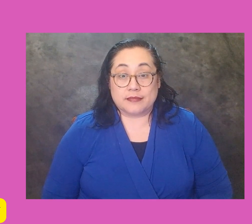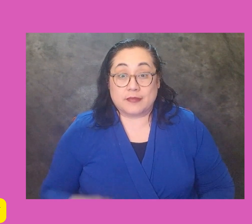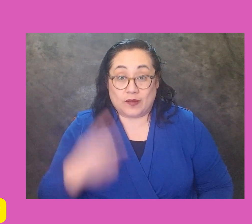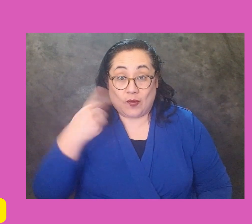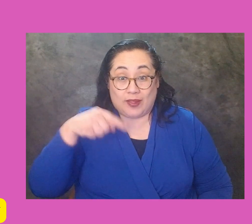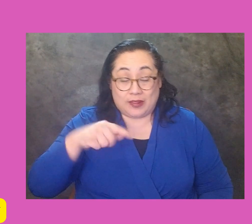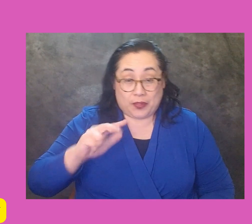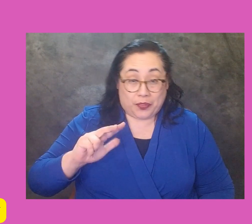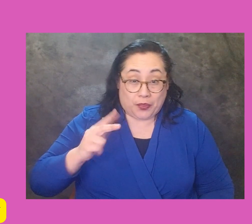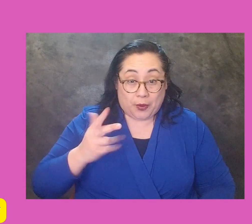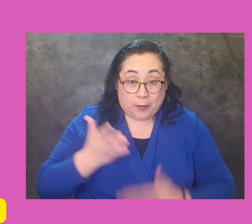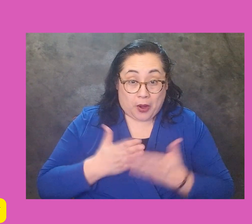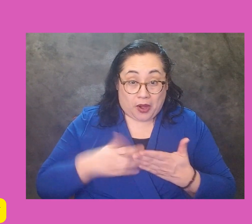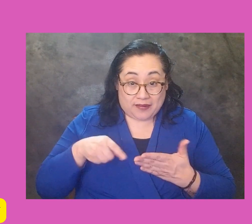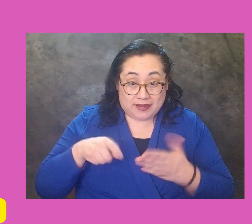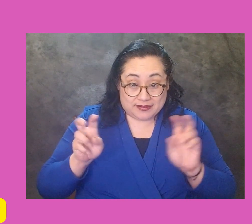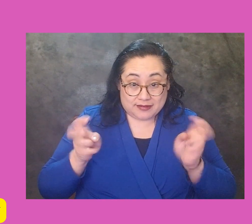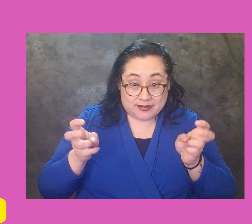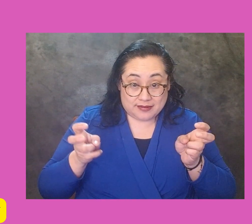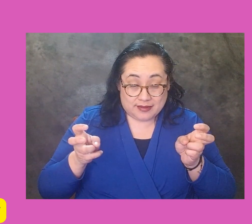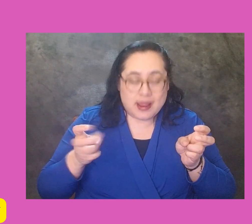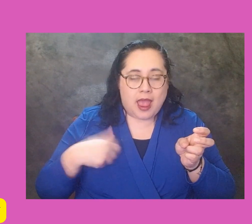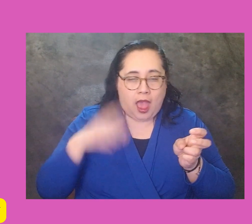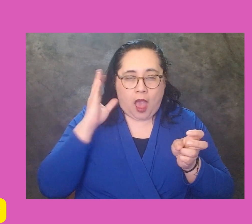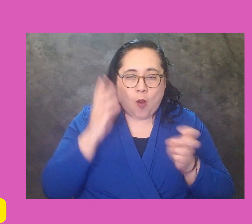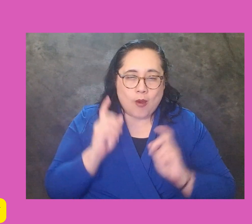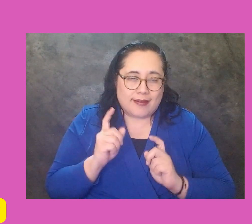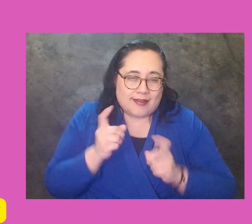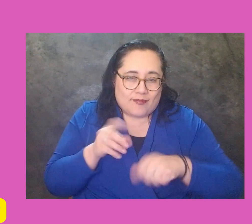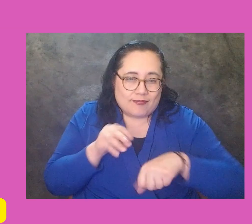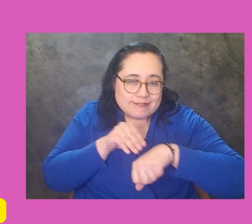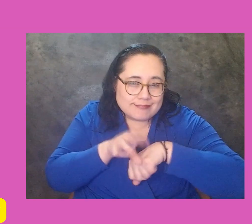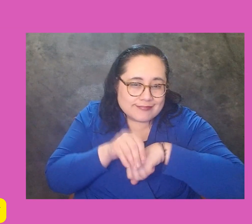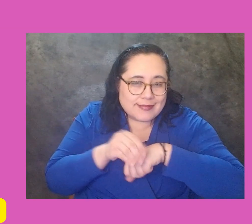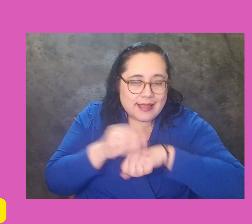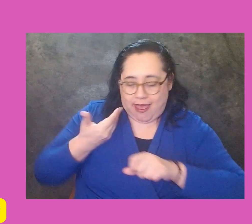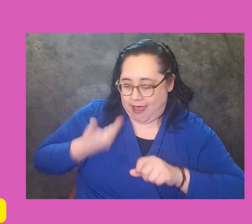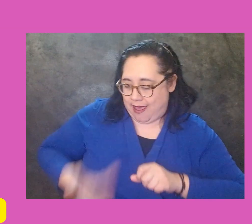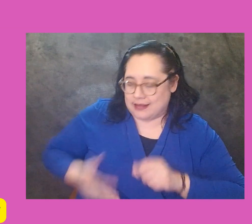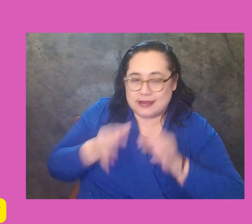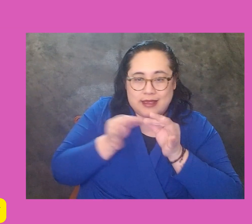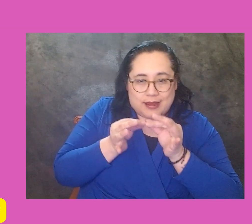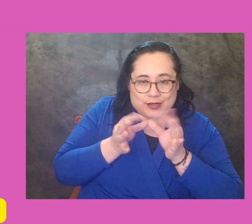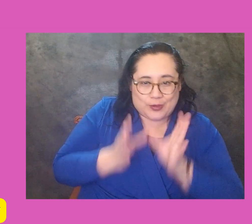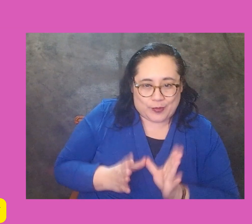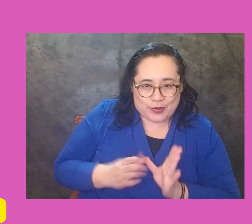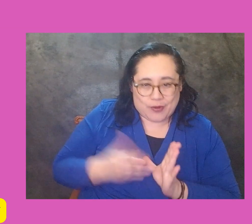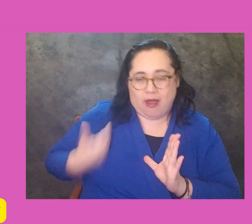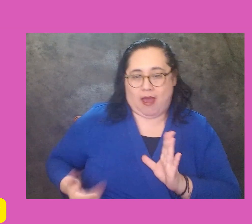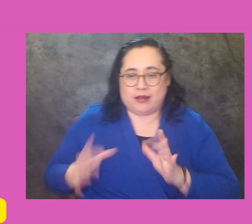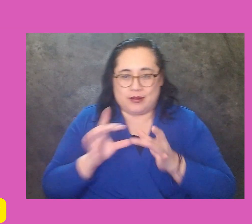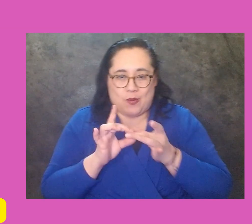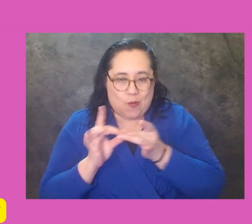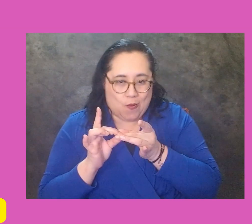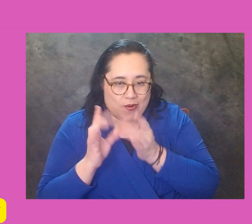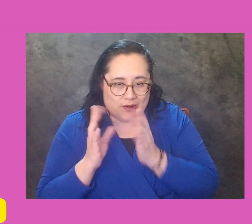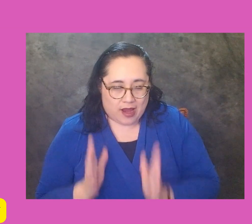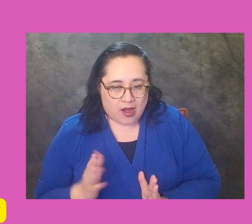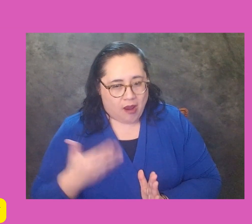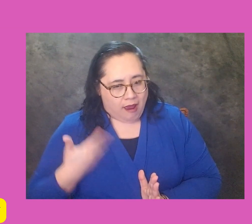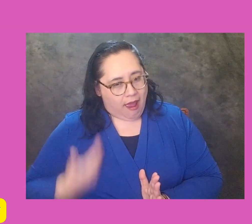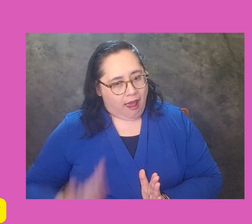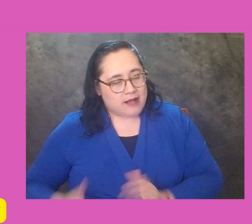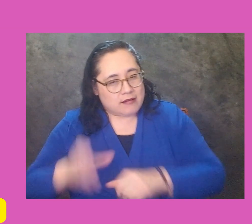third part of this series, I'll give you some advice as an experienced interpreter, a